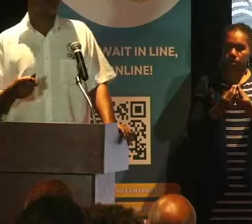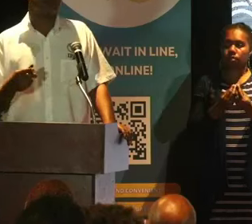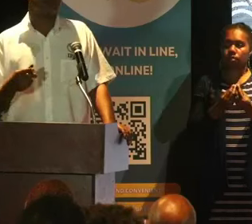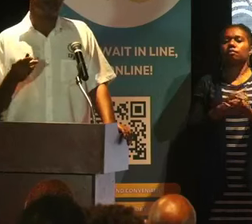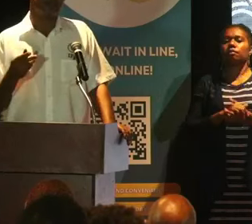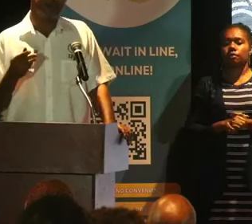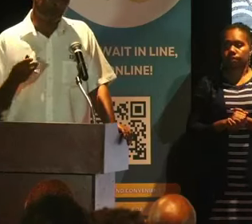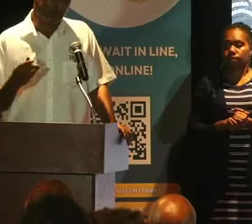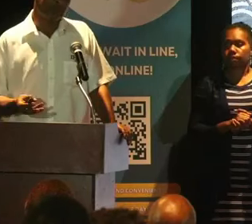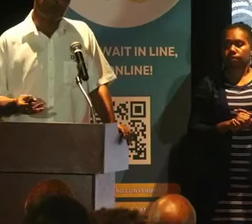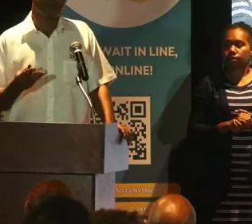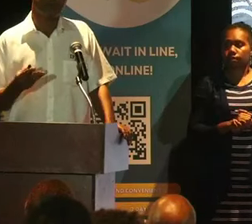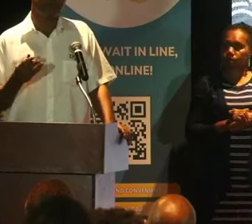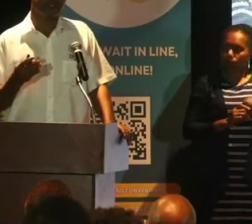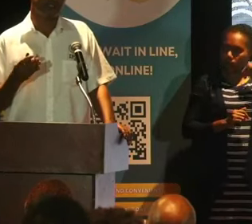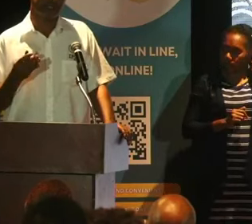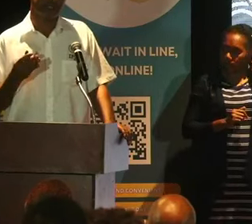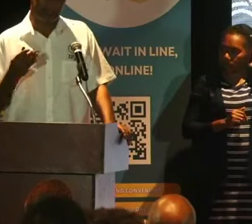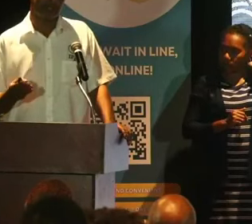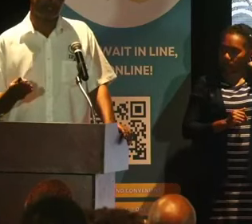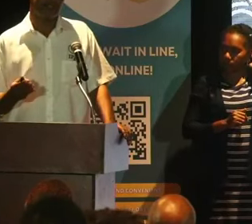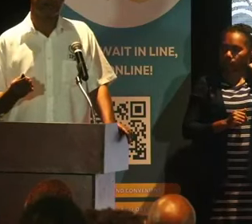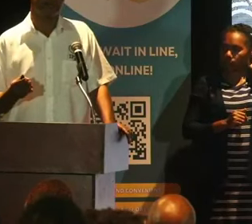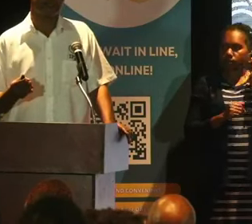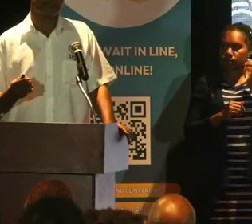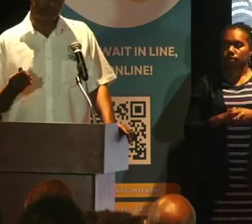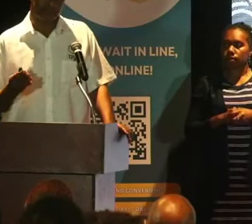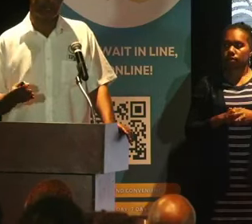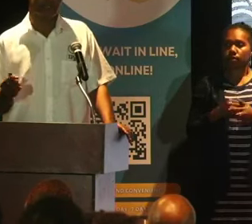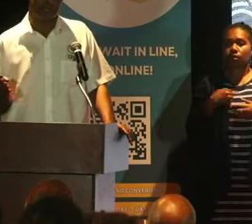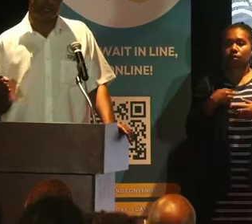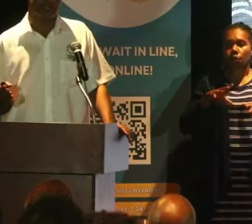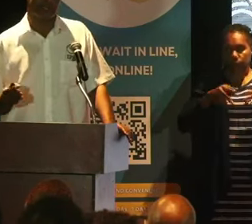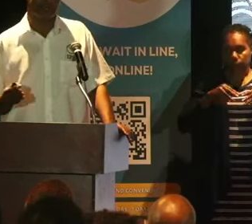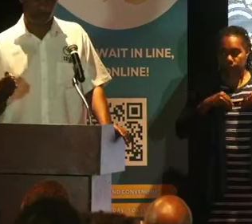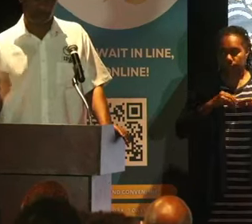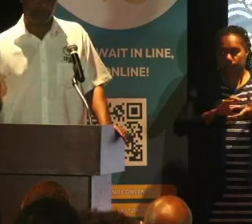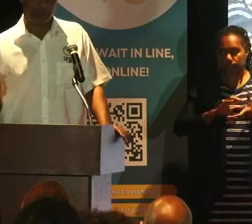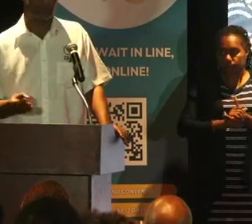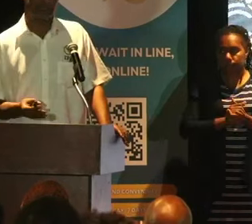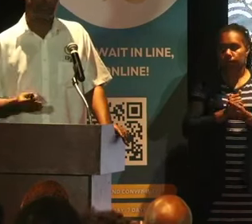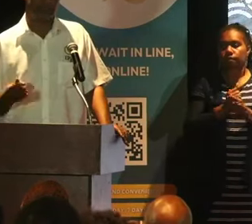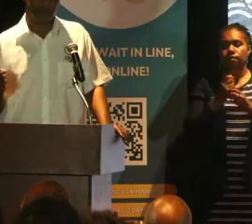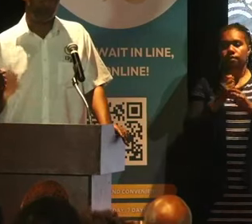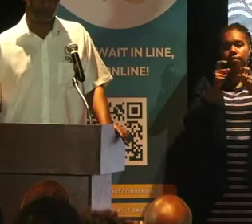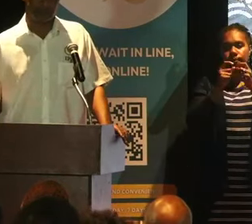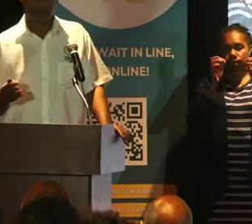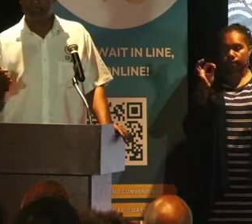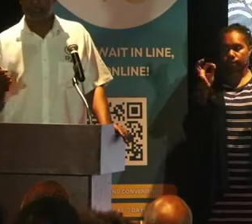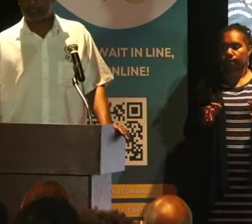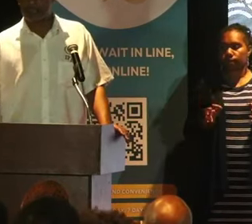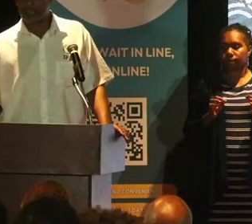yes, we do appreciate that the forms can be challenging for SMEs